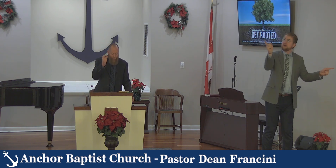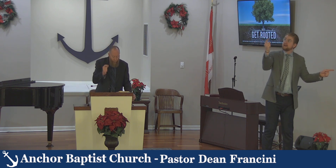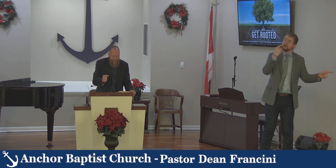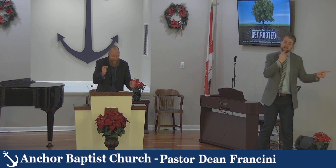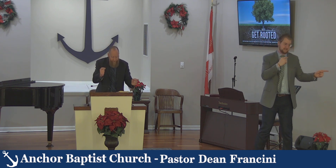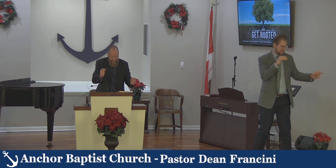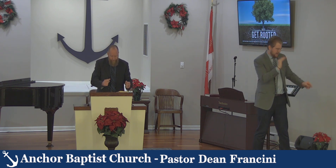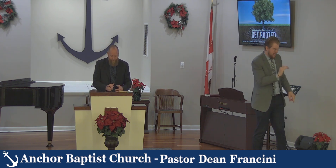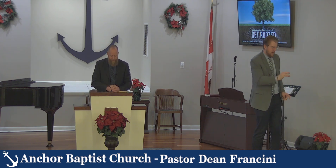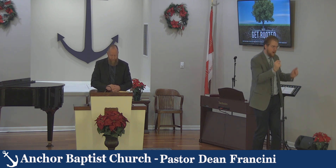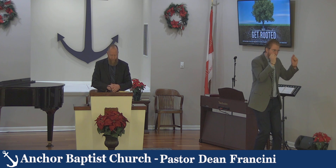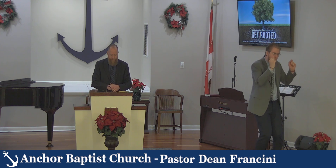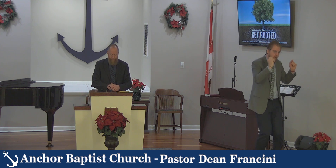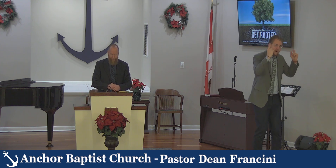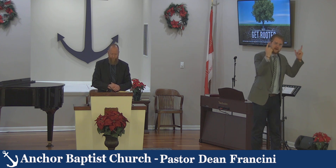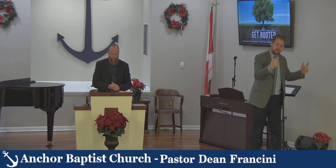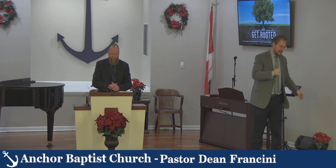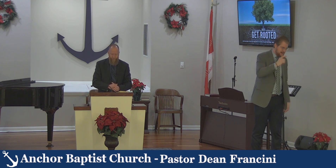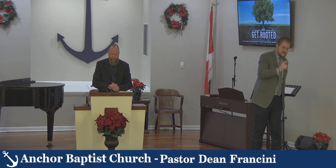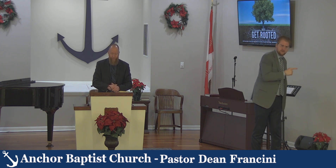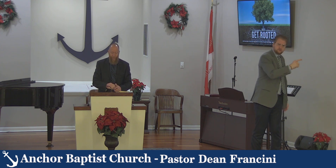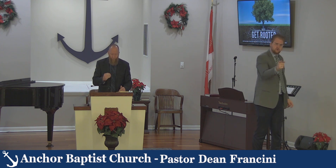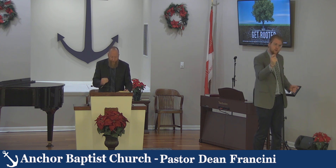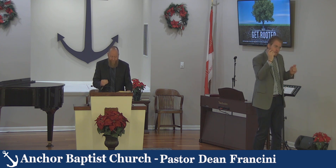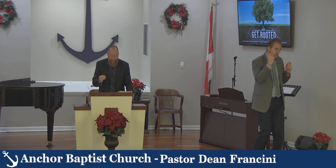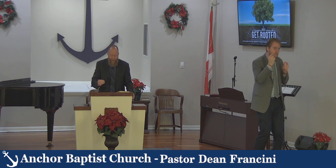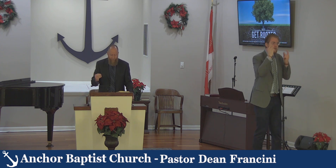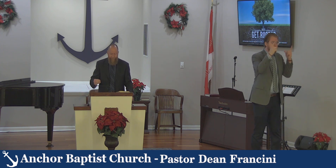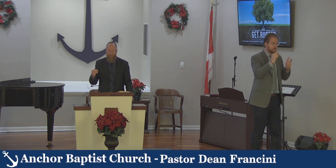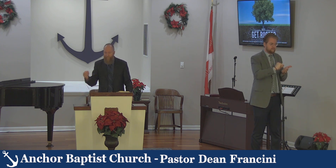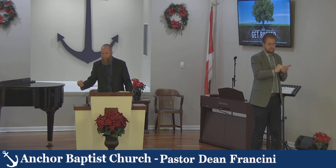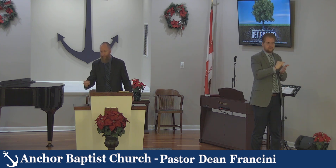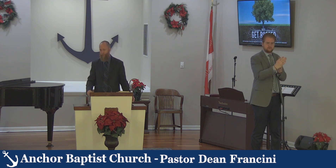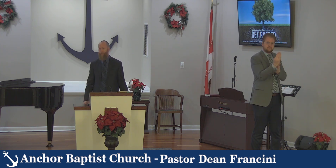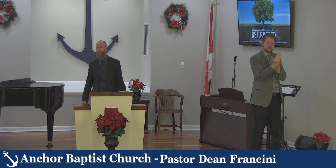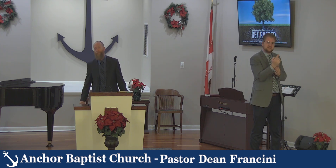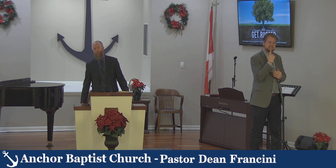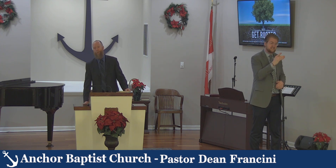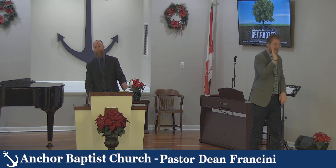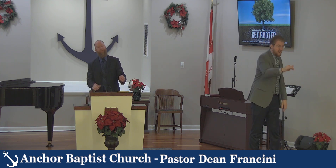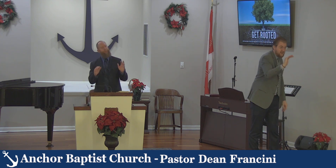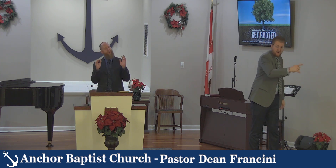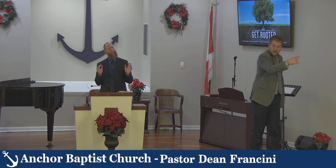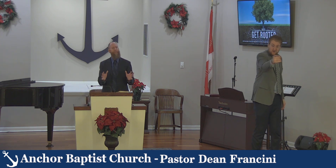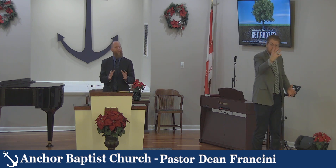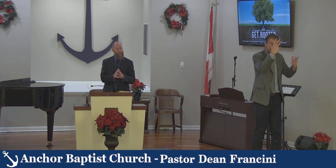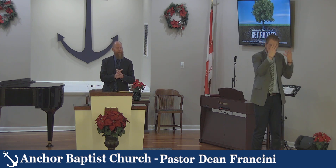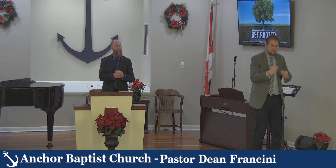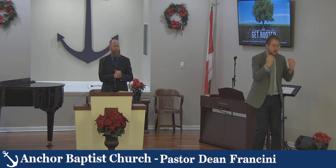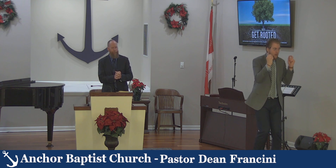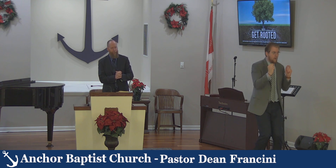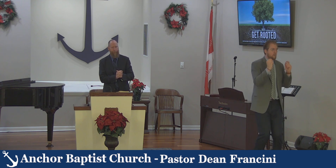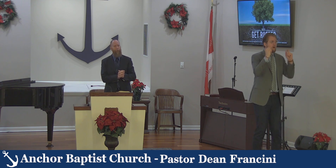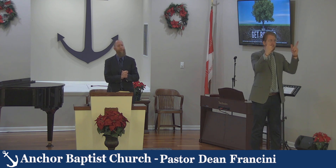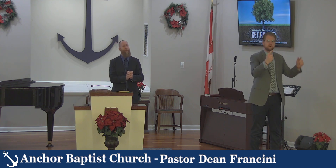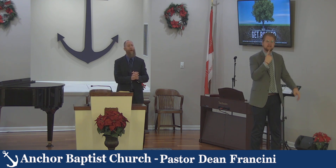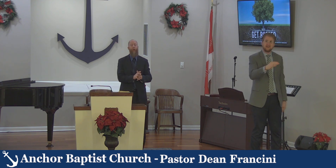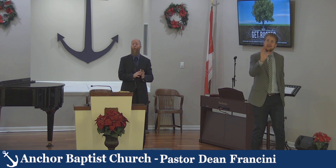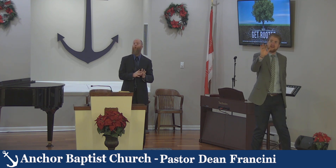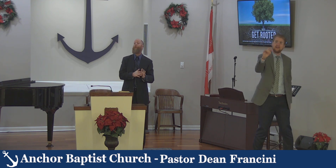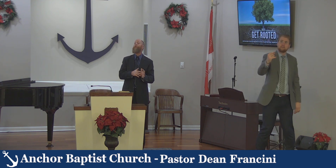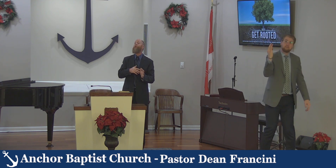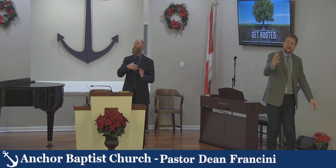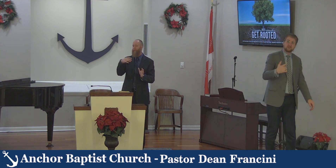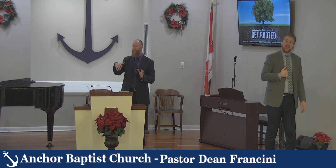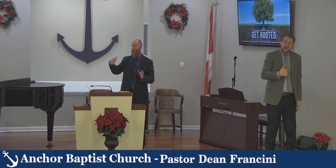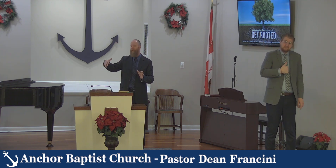or wake up, as he tells us in verse 14. Awake thou that sleepest. You say, well, listen, I'm saved here this morning. Praise God.